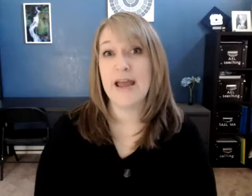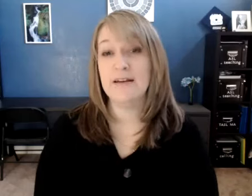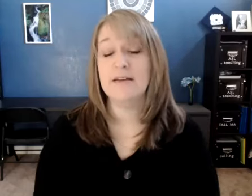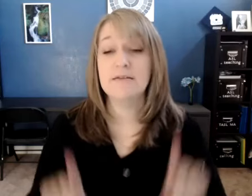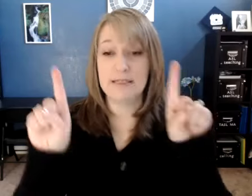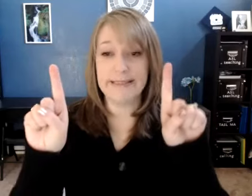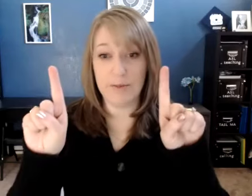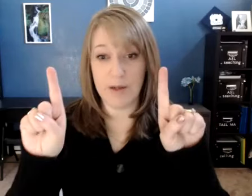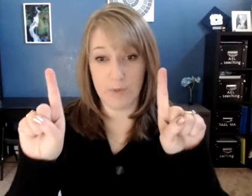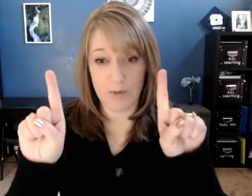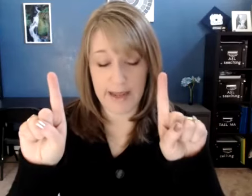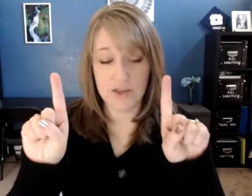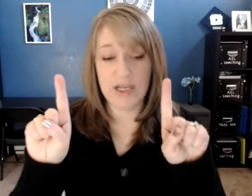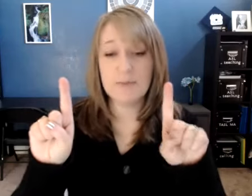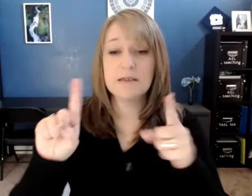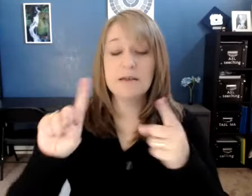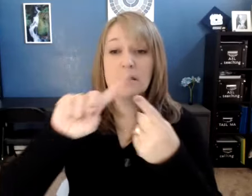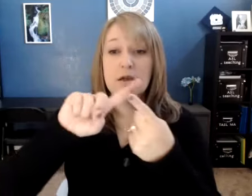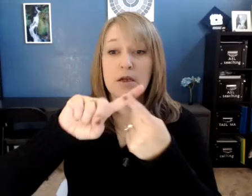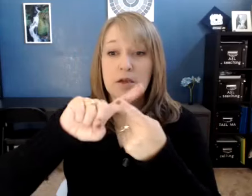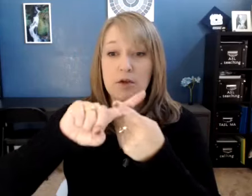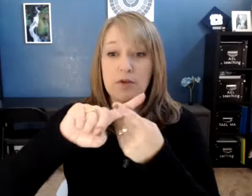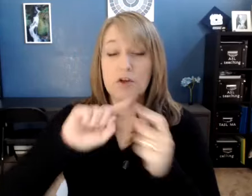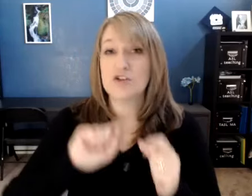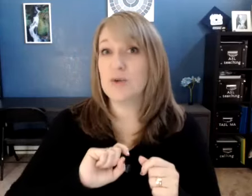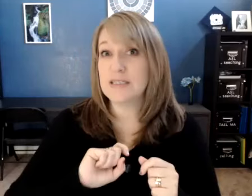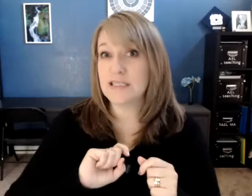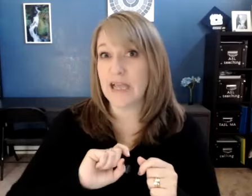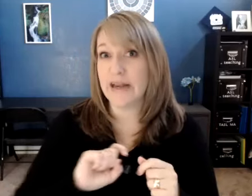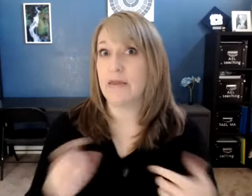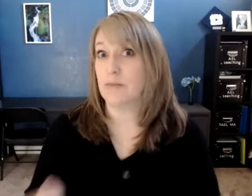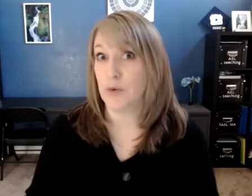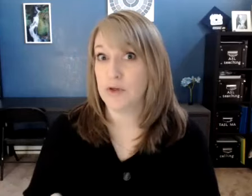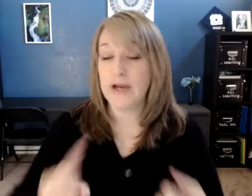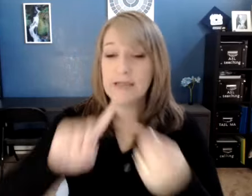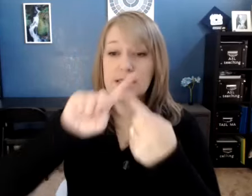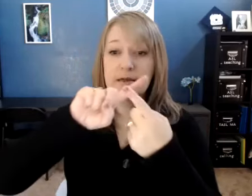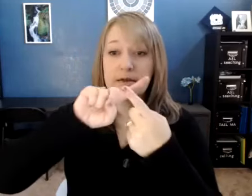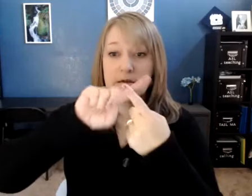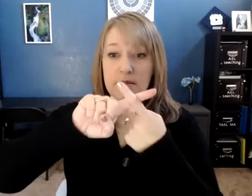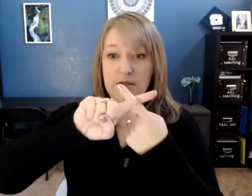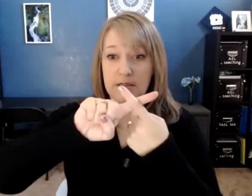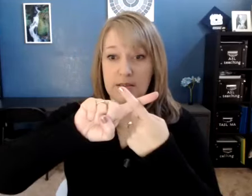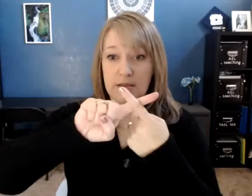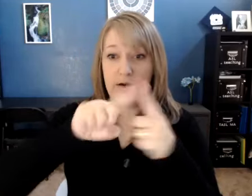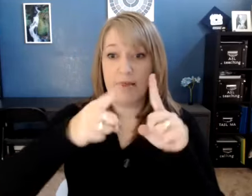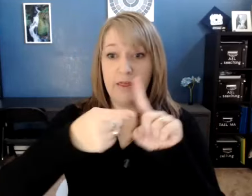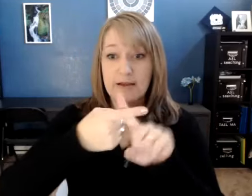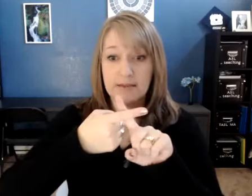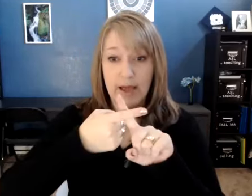Friend, same number 1 hand shapes. There are 2 ways to sign it, and they're both correct. So you can start this